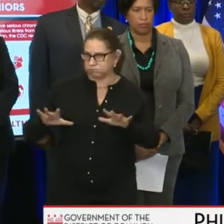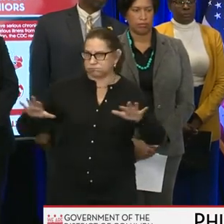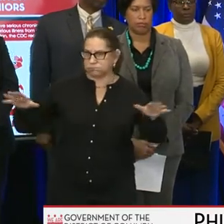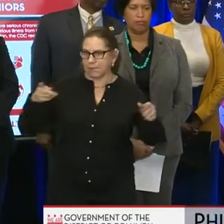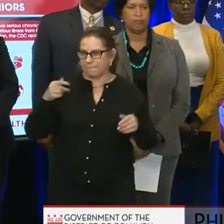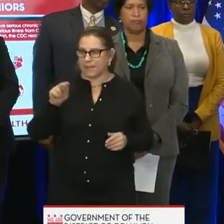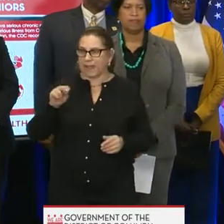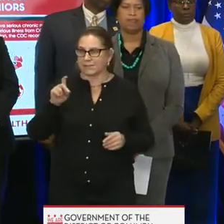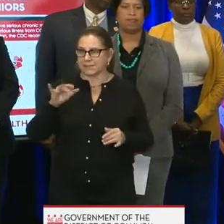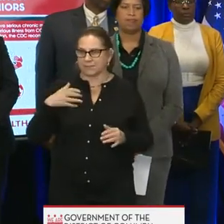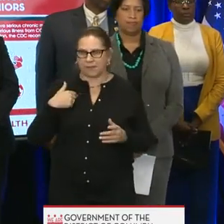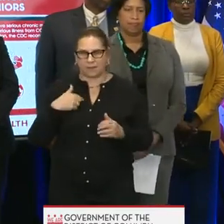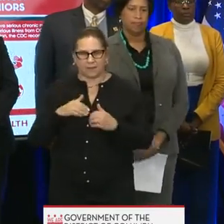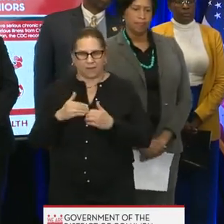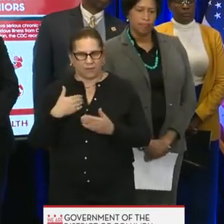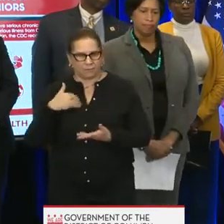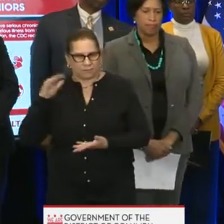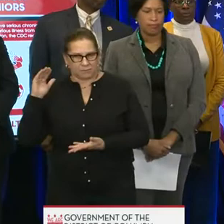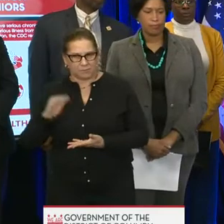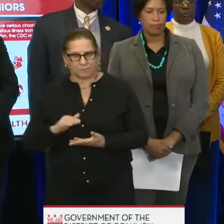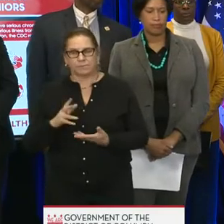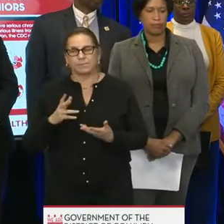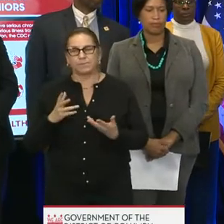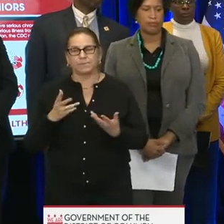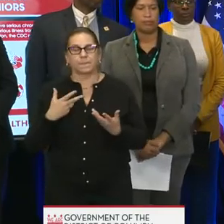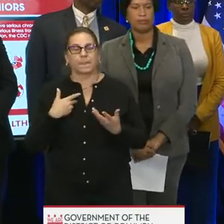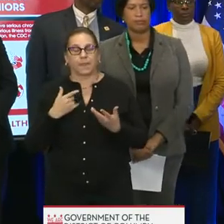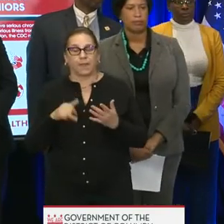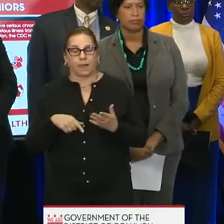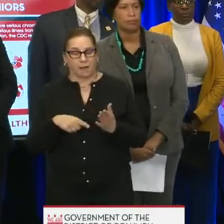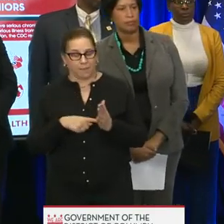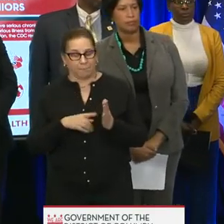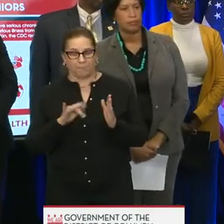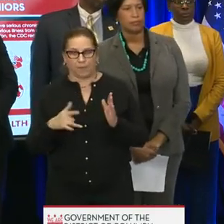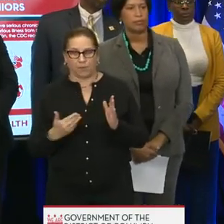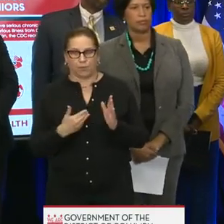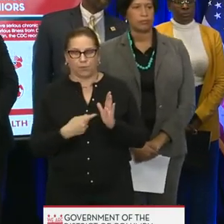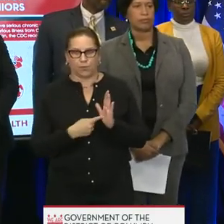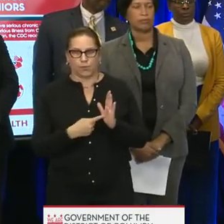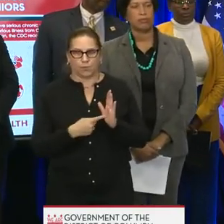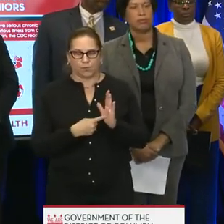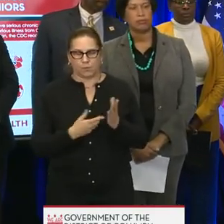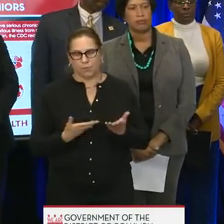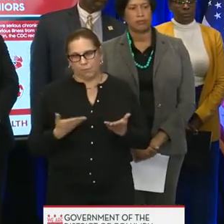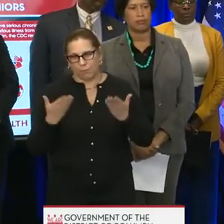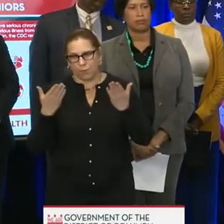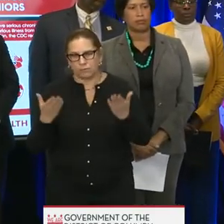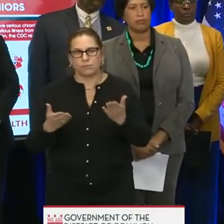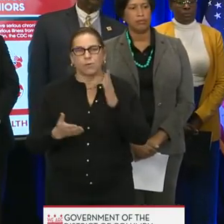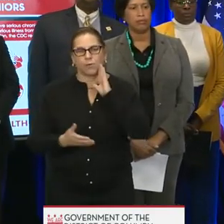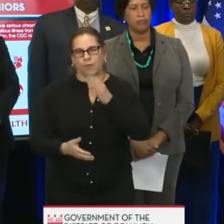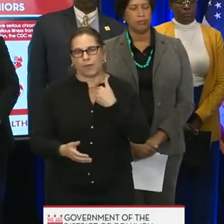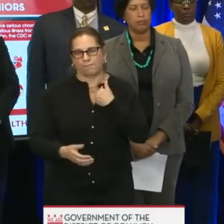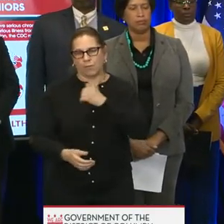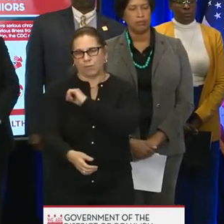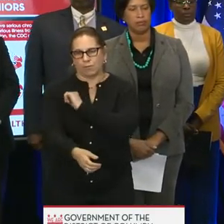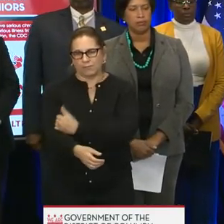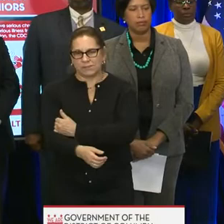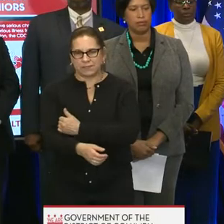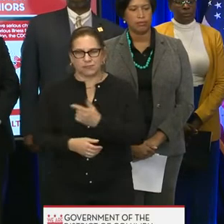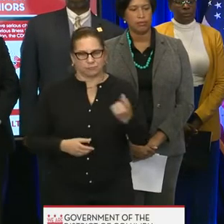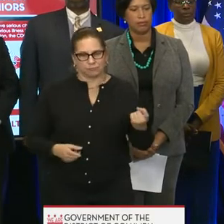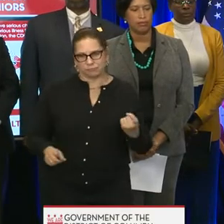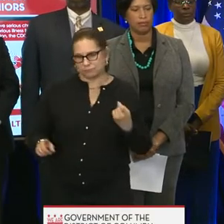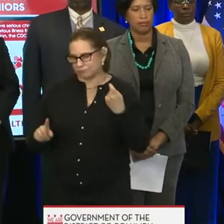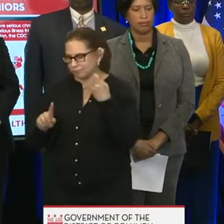identified proposals. It also will expressly authorize that this public health emergency can remain in place